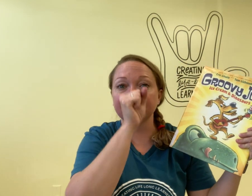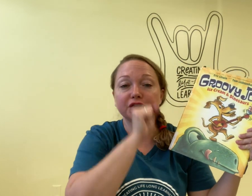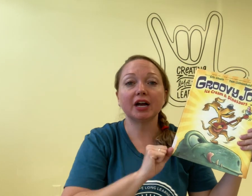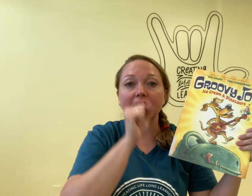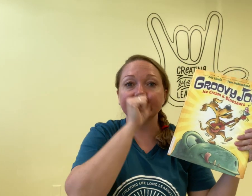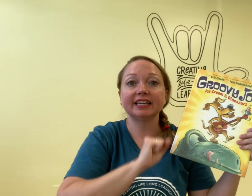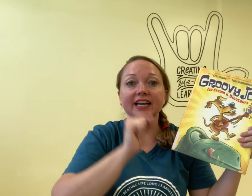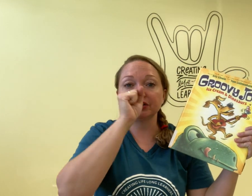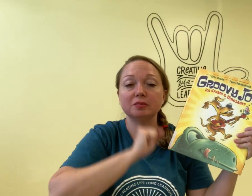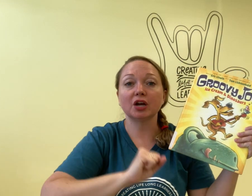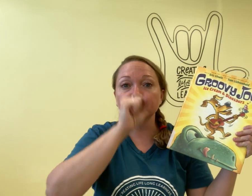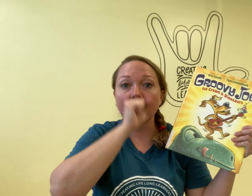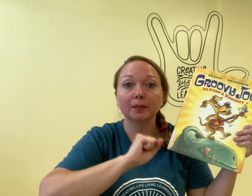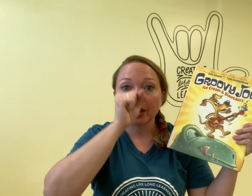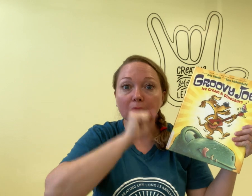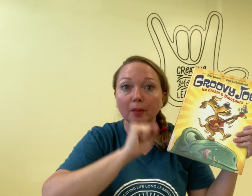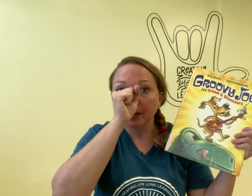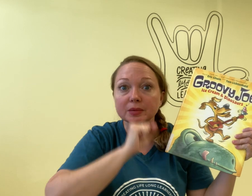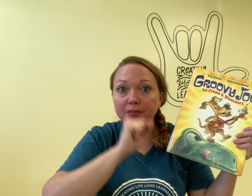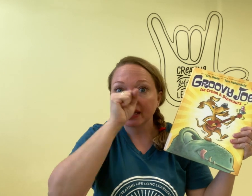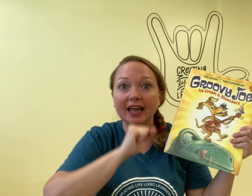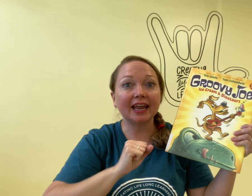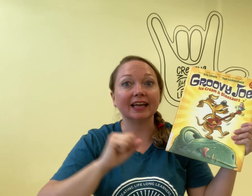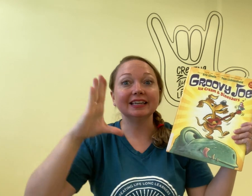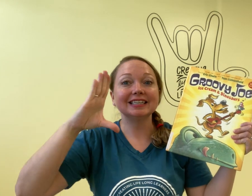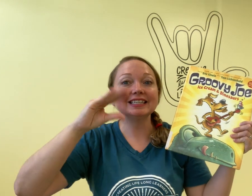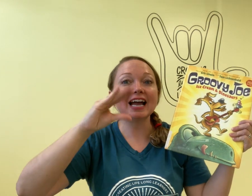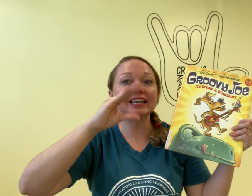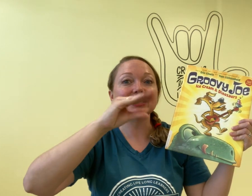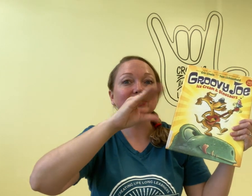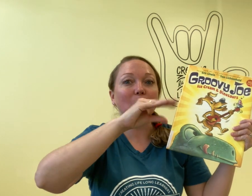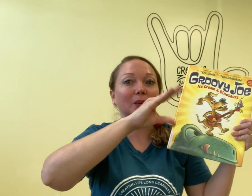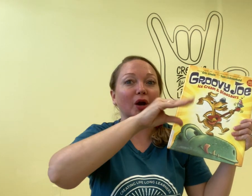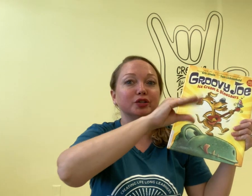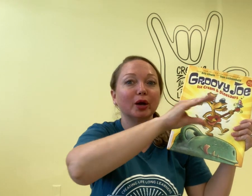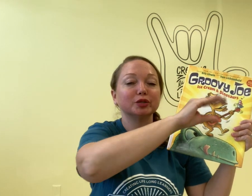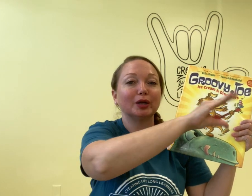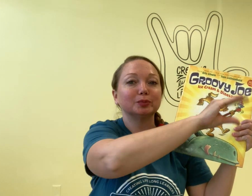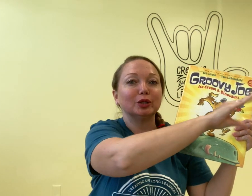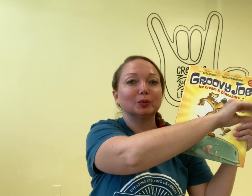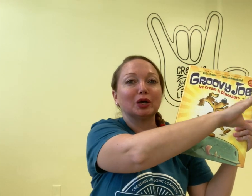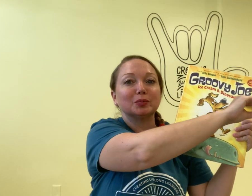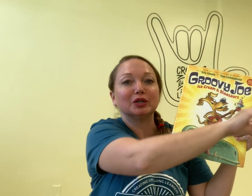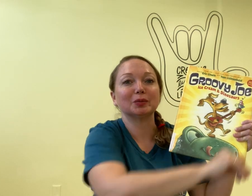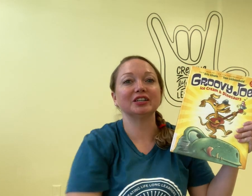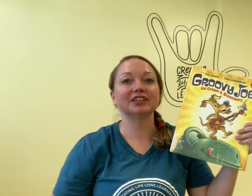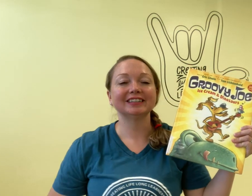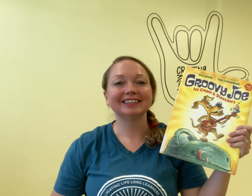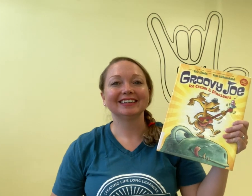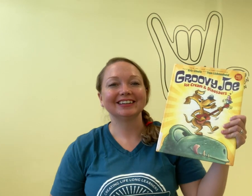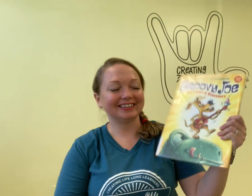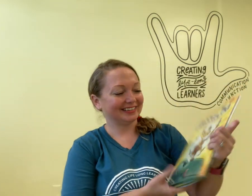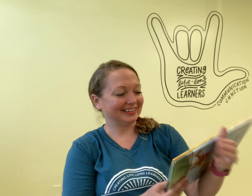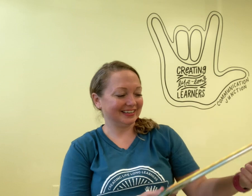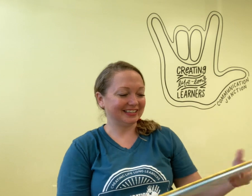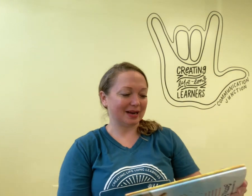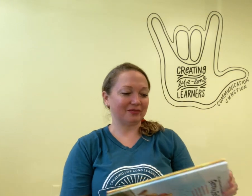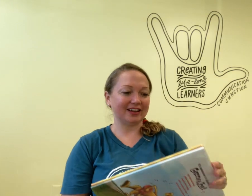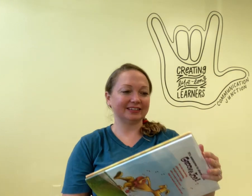you're licking an ice cream cone. And dinosaur, march, march, march, march, march, march, march. Good job, friends.